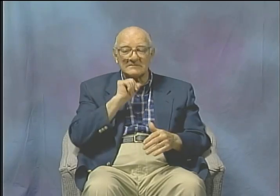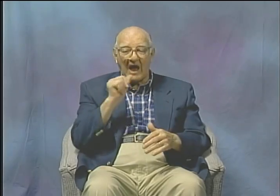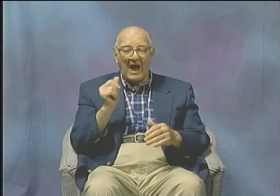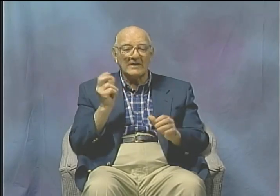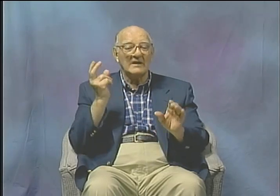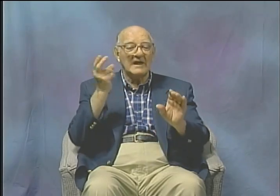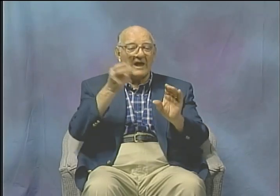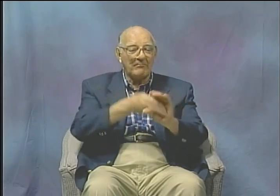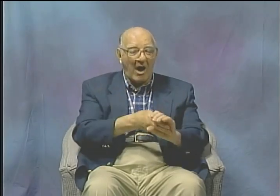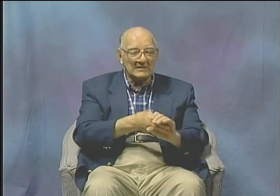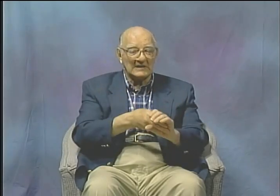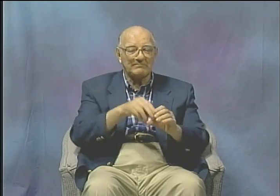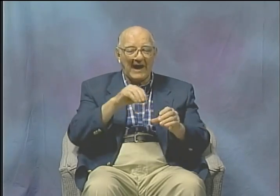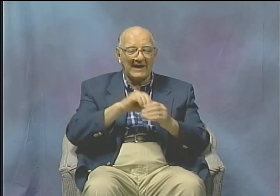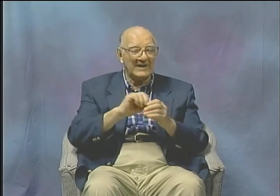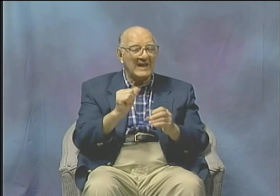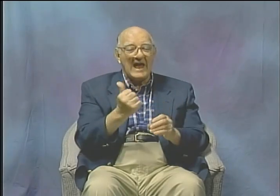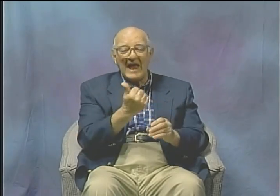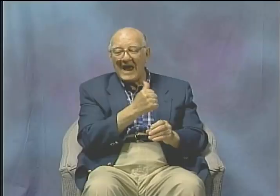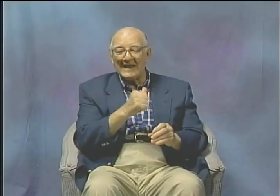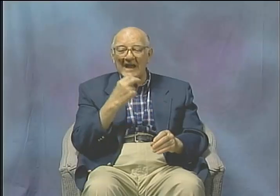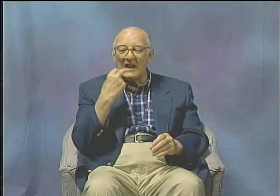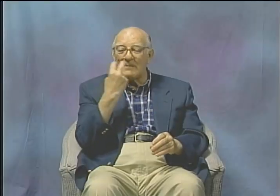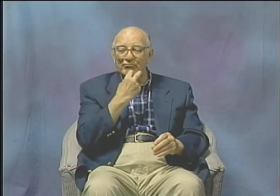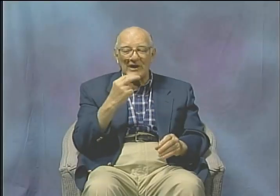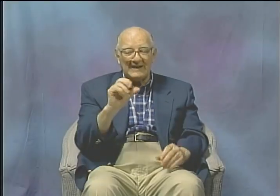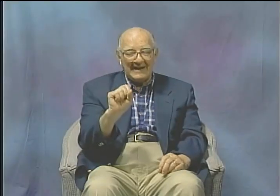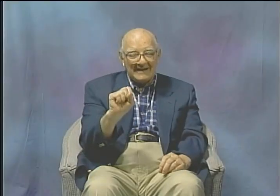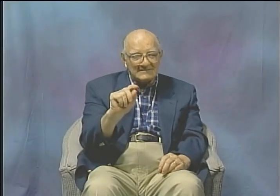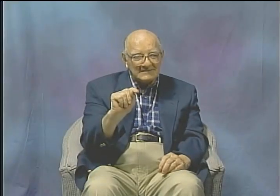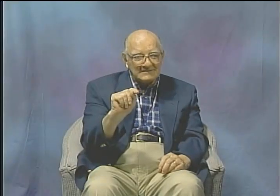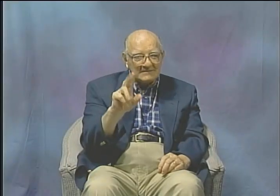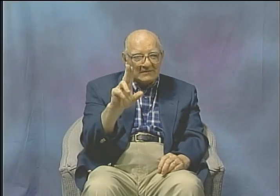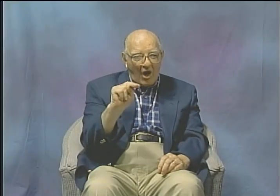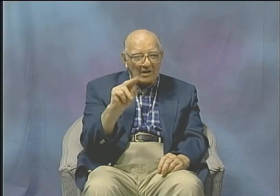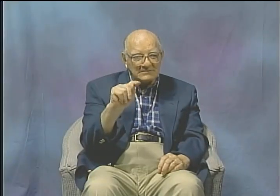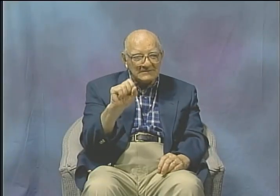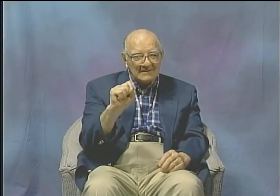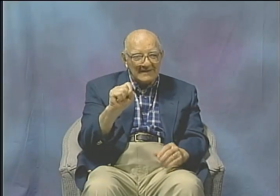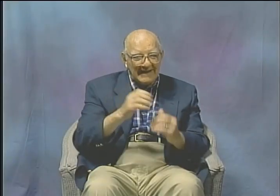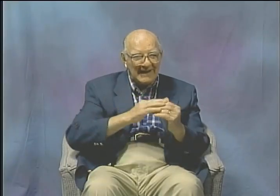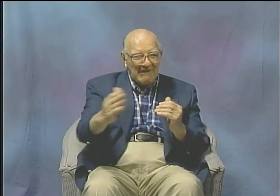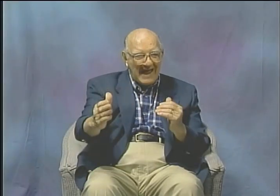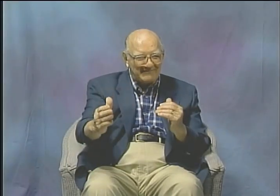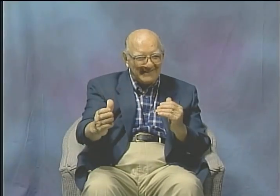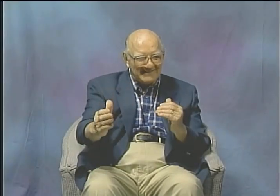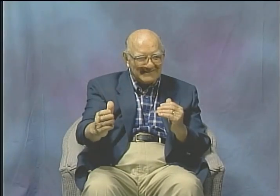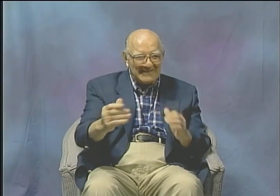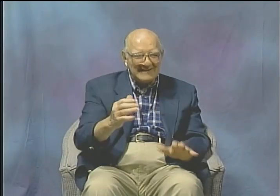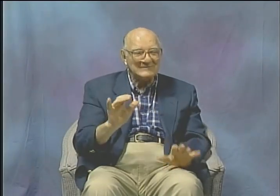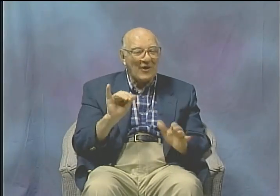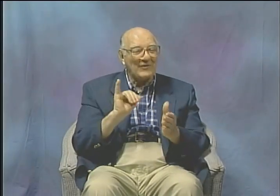not participate in any lip reading stunts hereafter. So